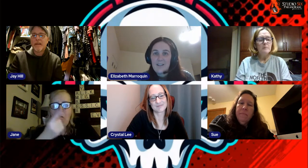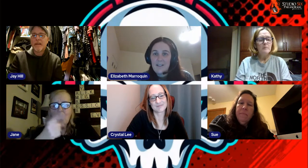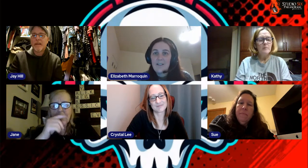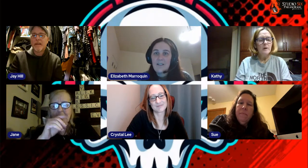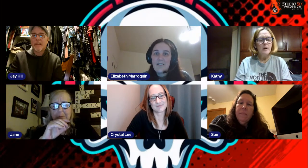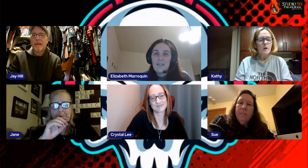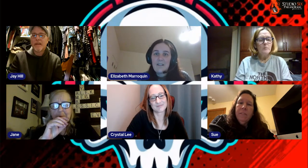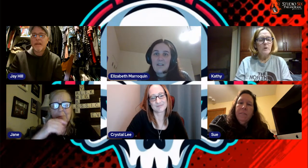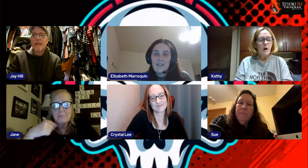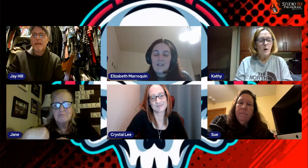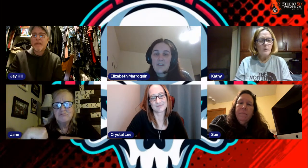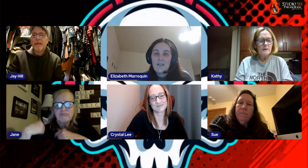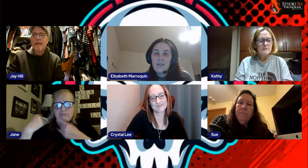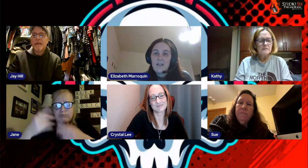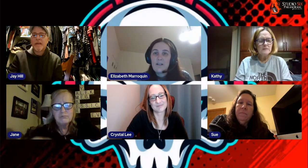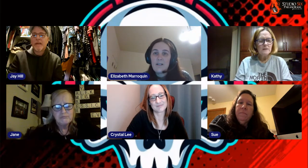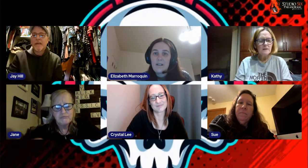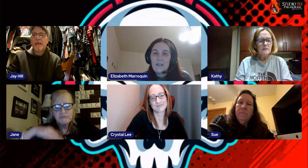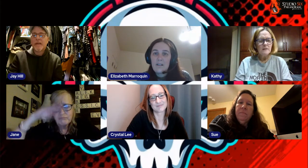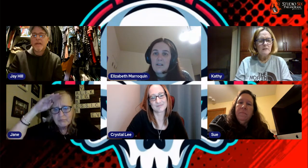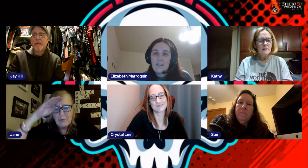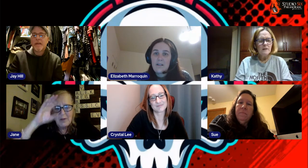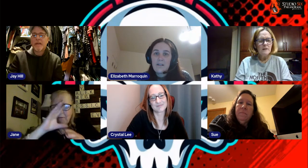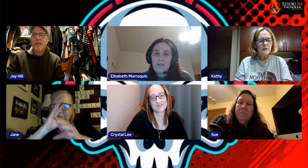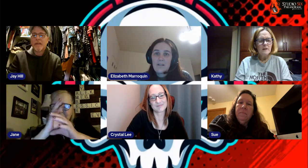team, we always